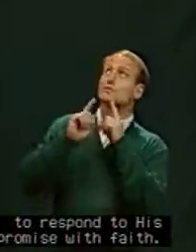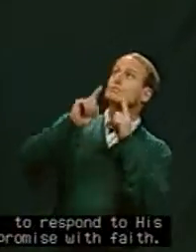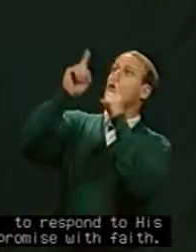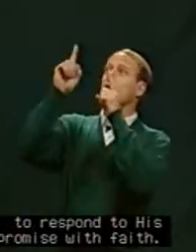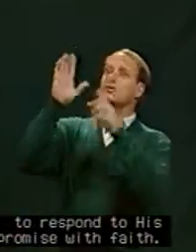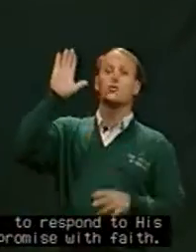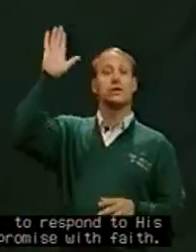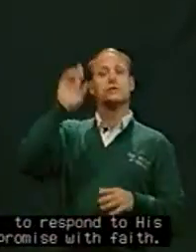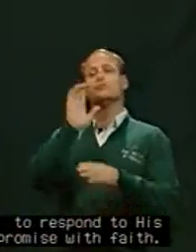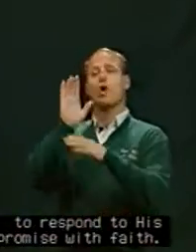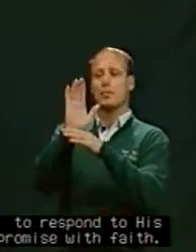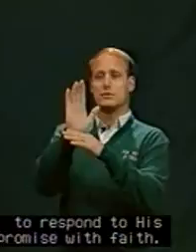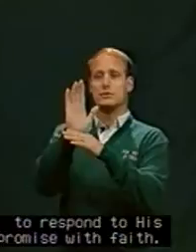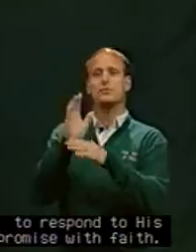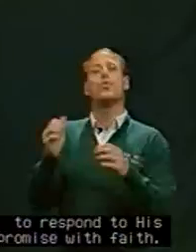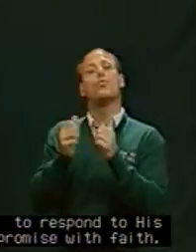to respond to His promise with faith.